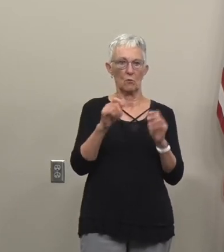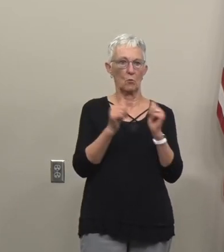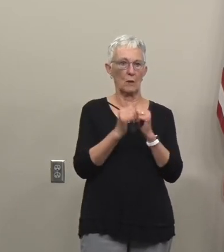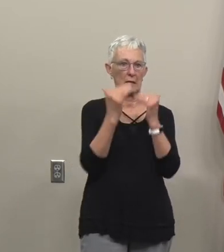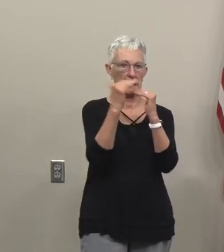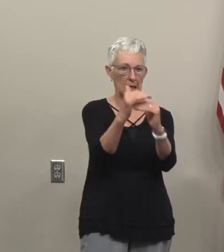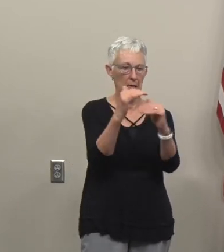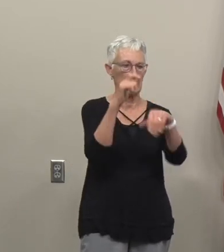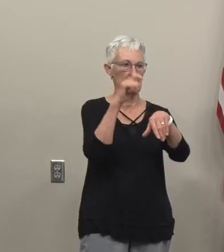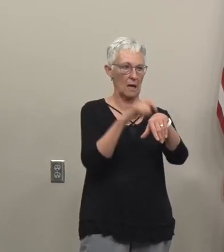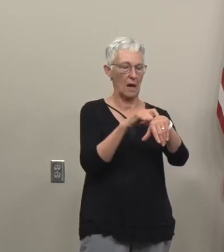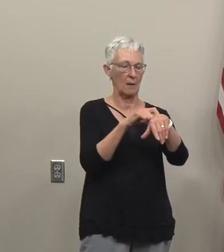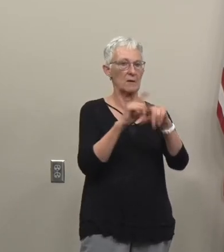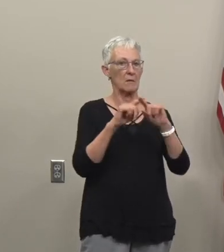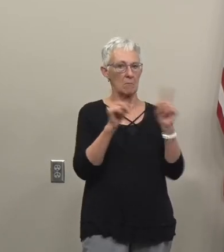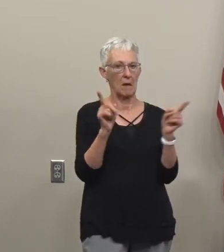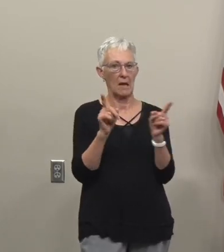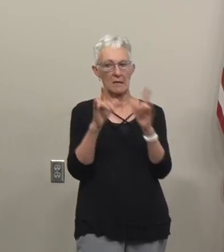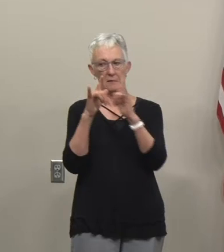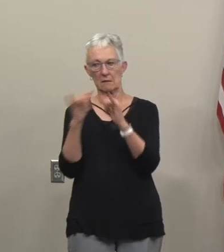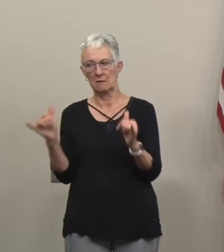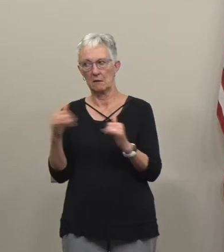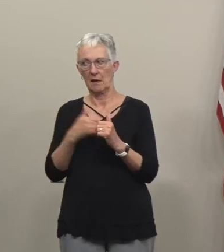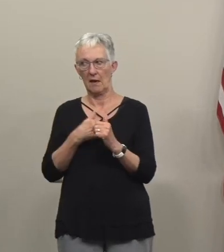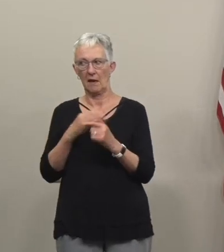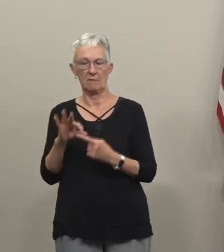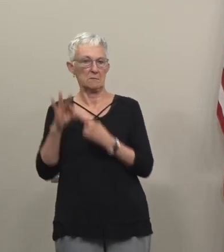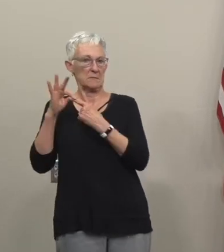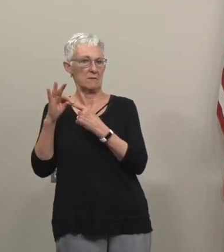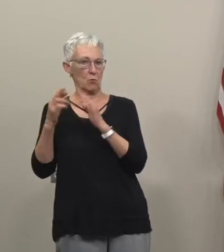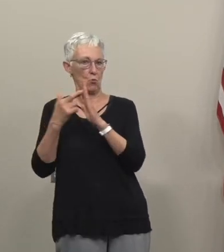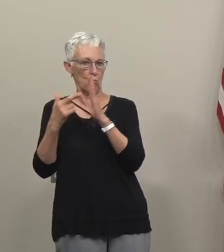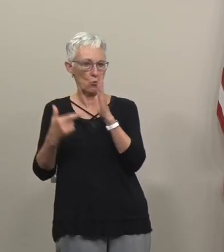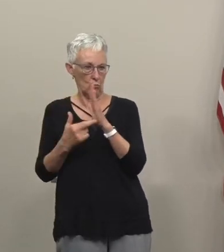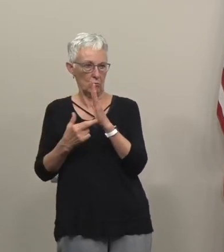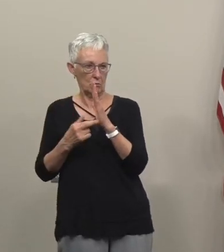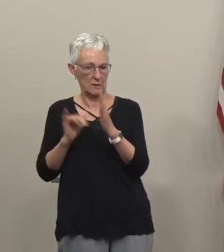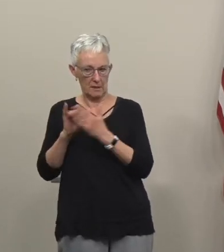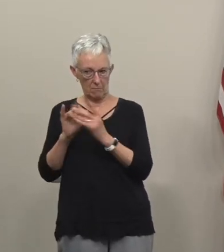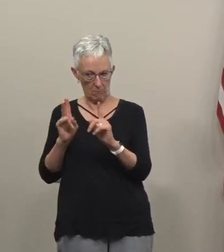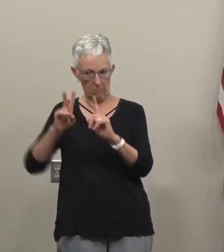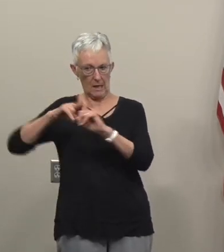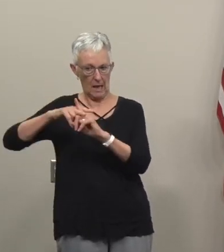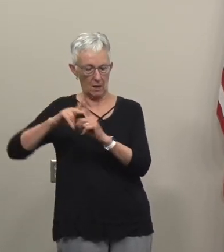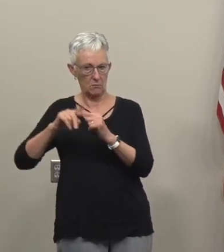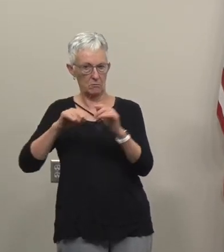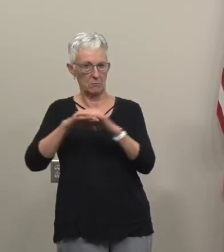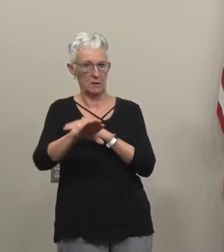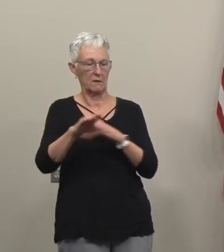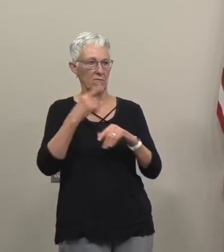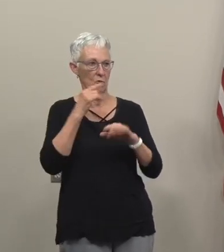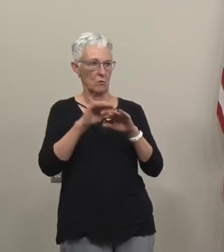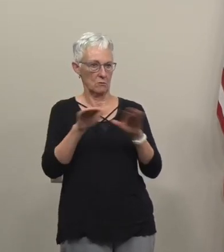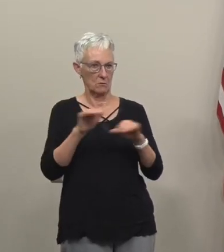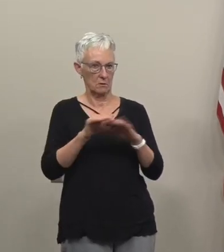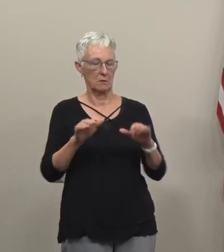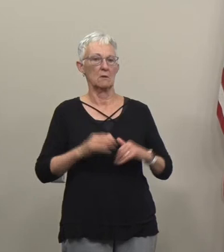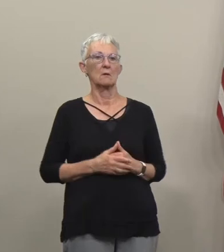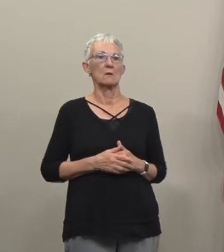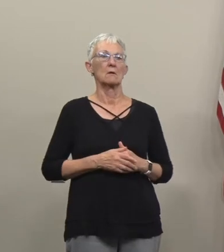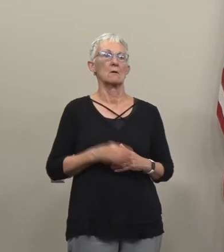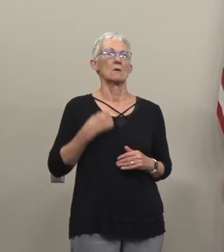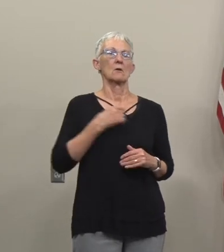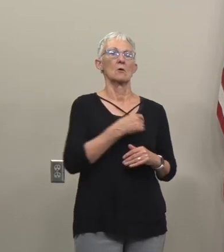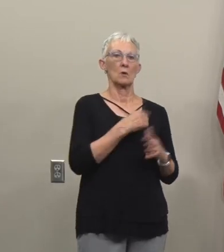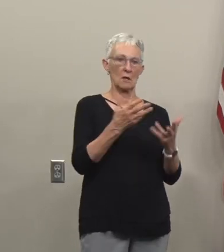safety precautions in place. But we also wanted to make sure that we were thinking about equity as